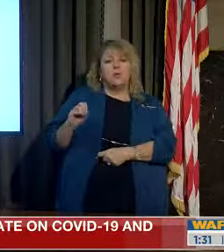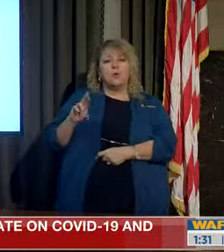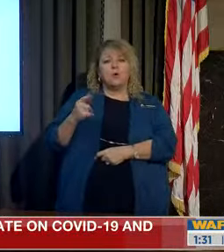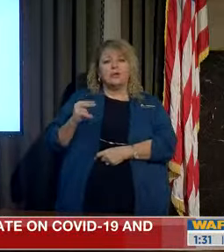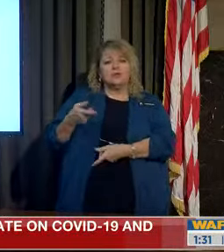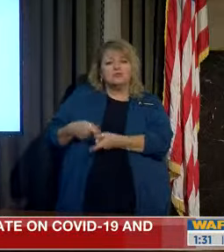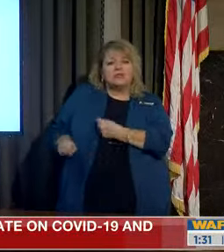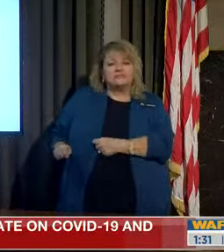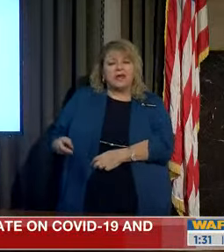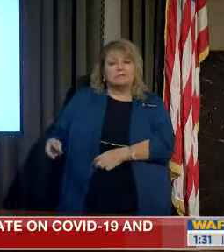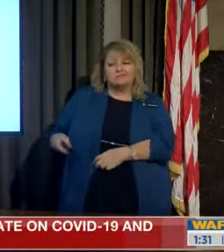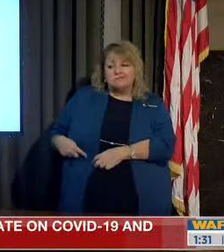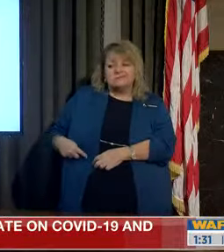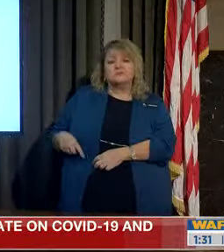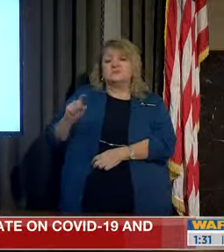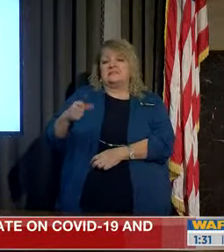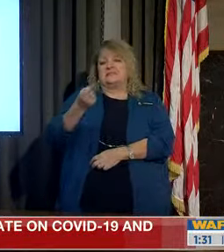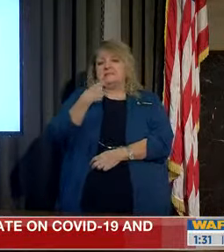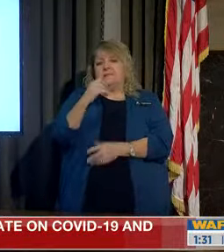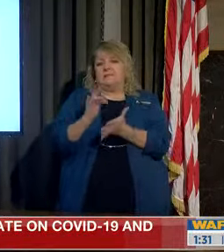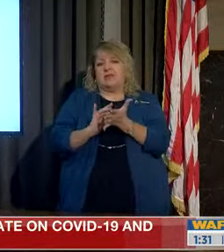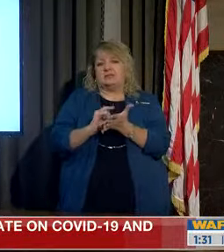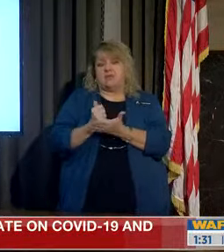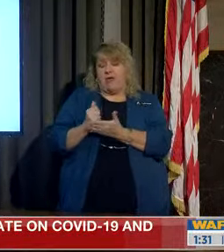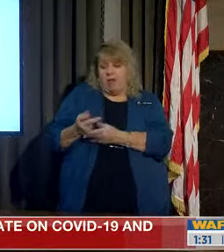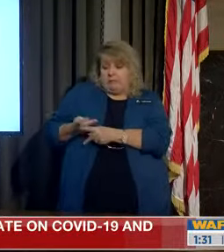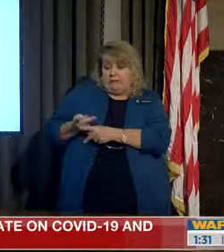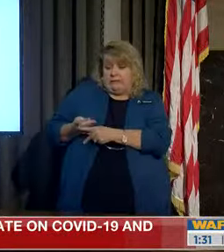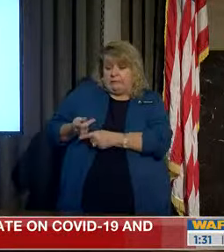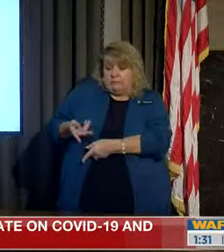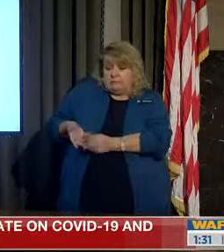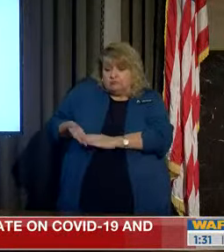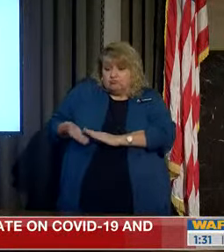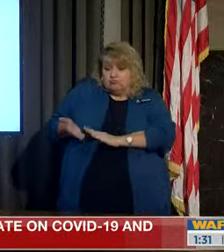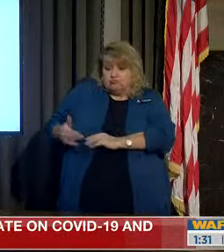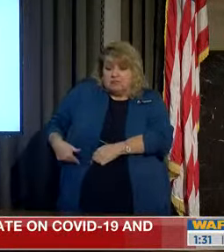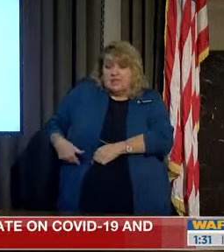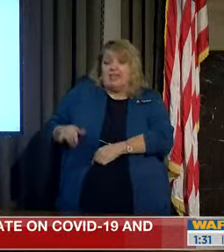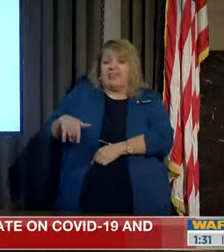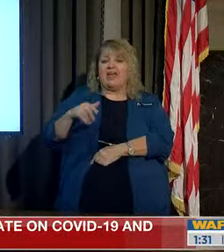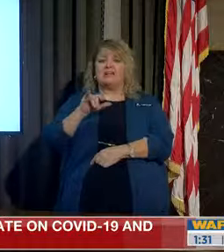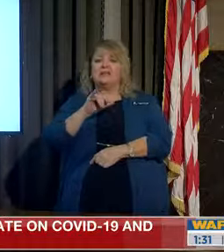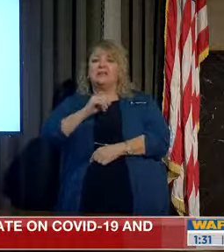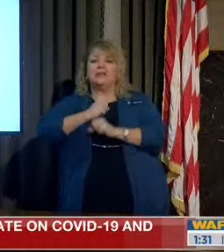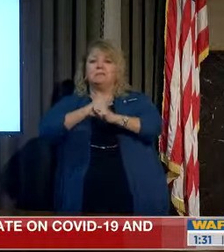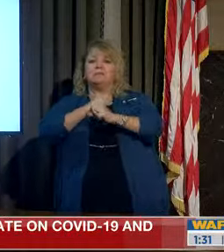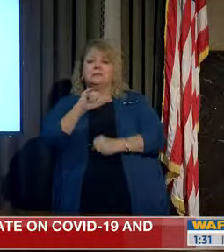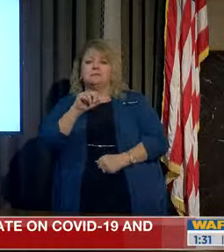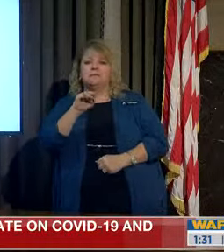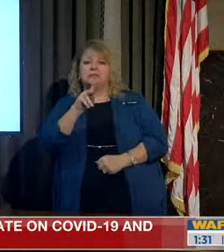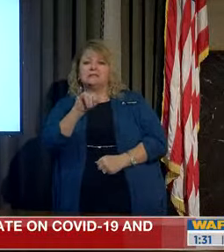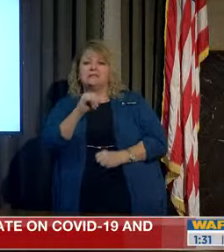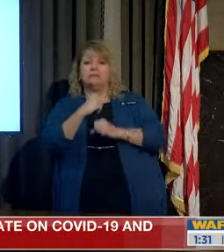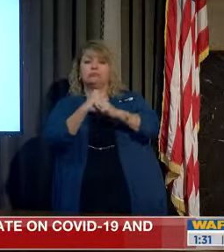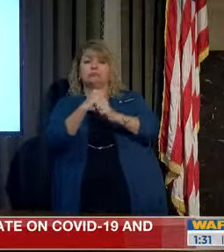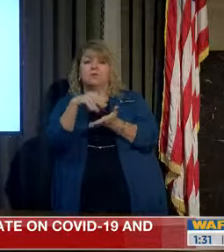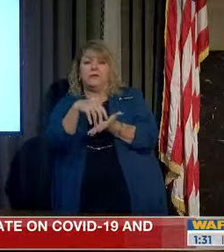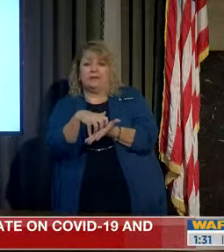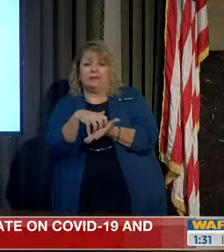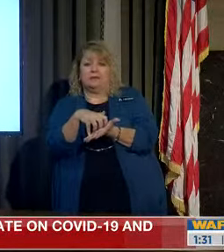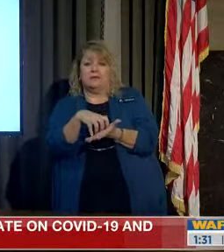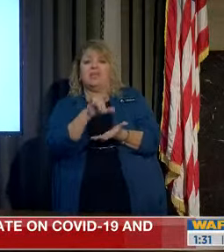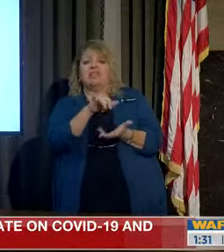need a 3rd dose in addition to their first 2 to get the same type of immune response that other people get. This is for people who